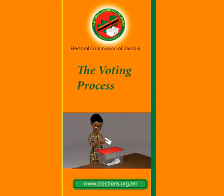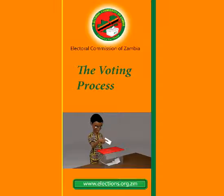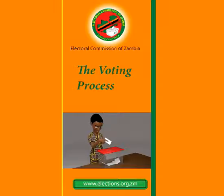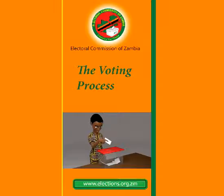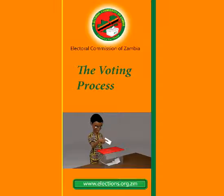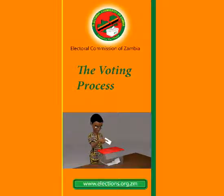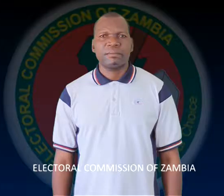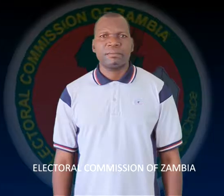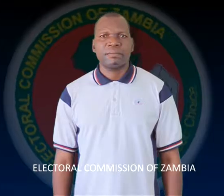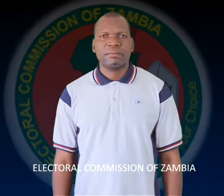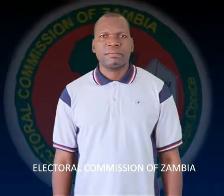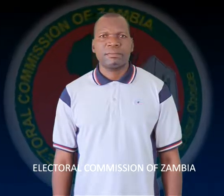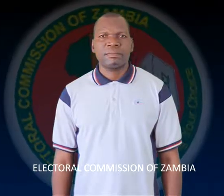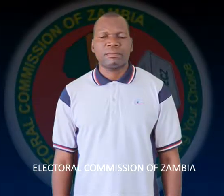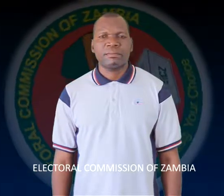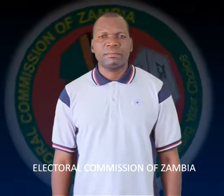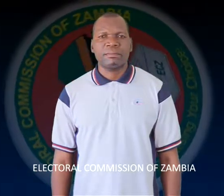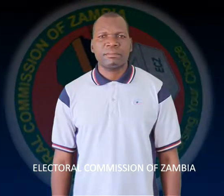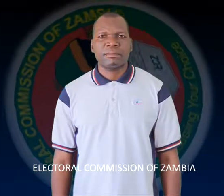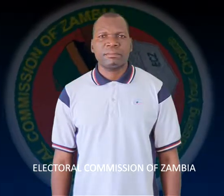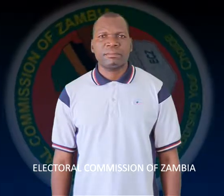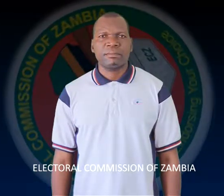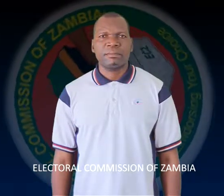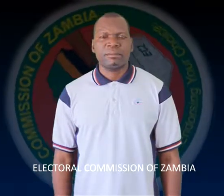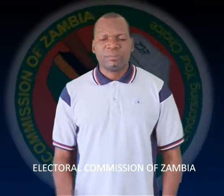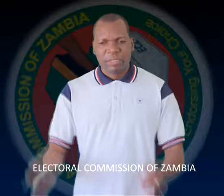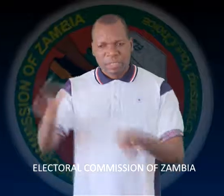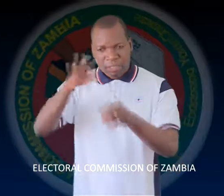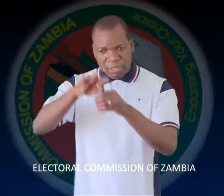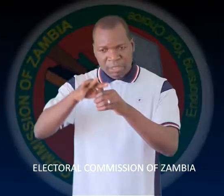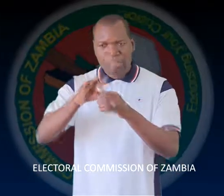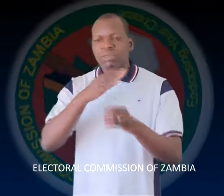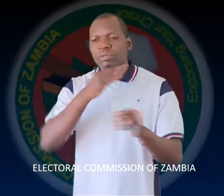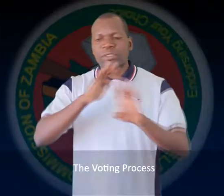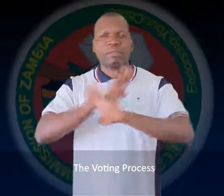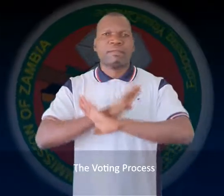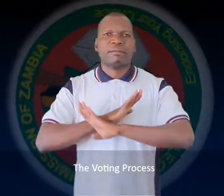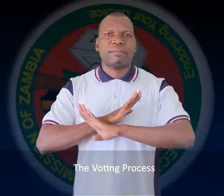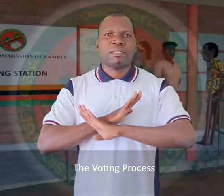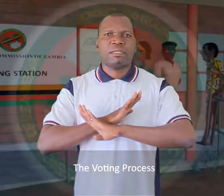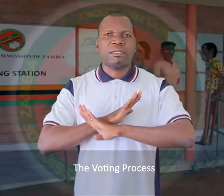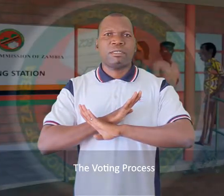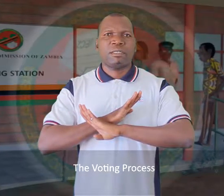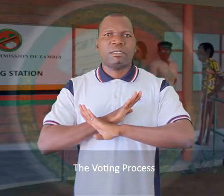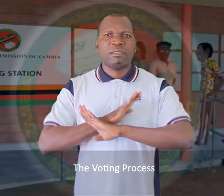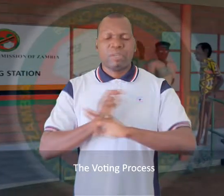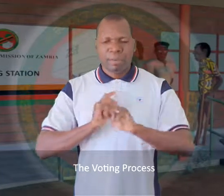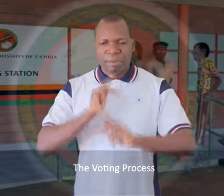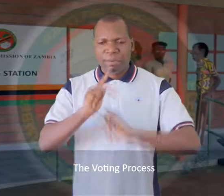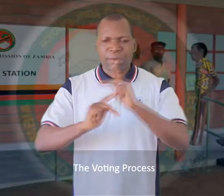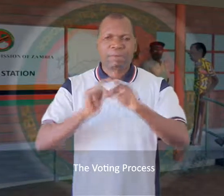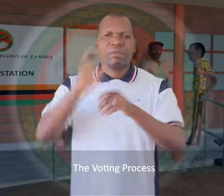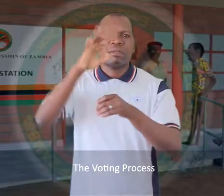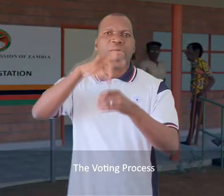voice. Electoral Commission of Zambia. The voting process.